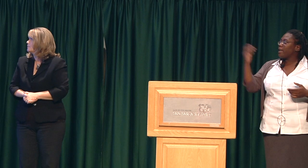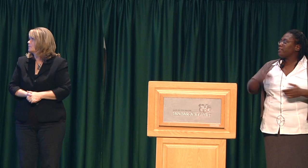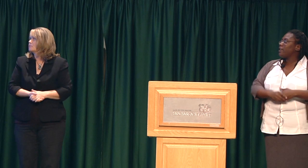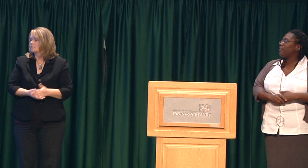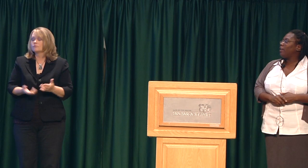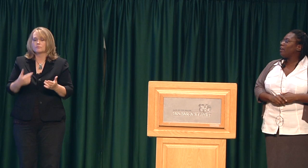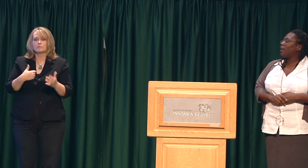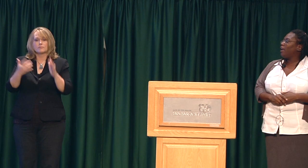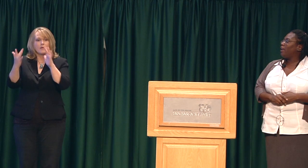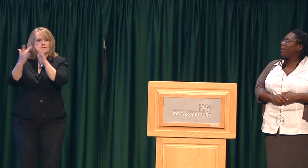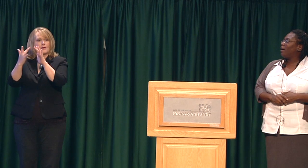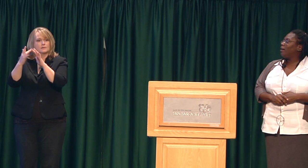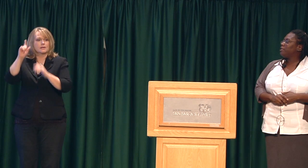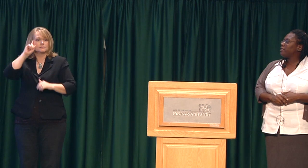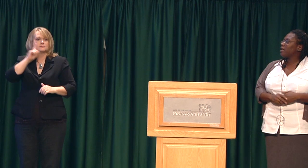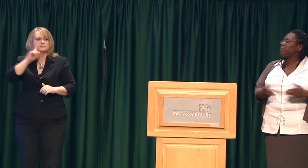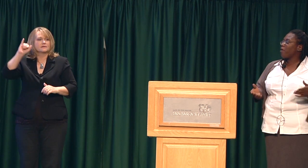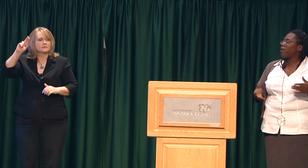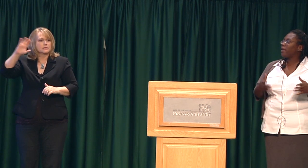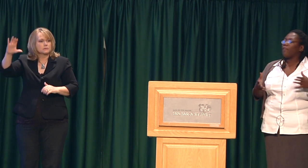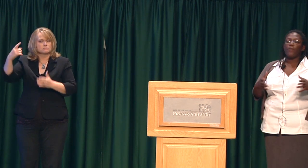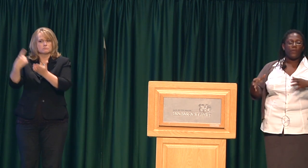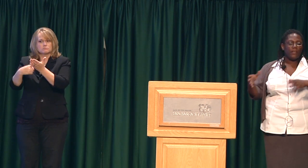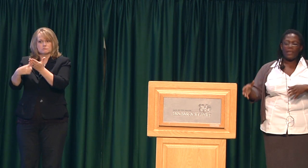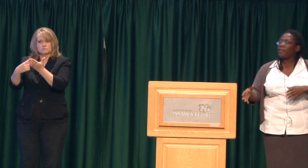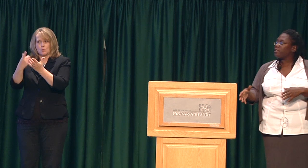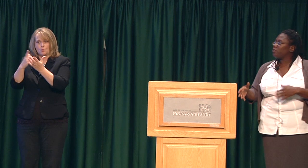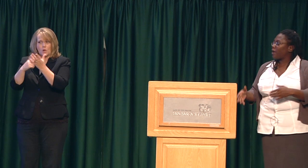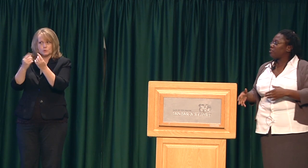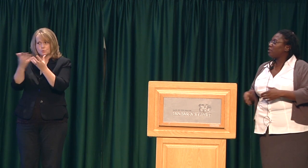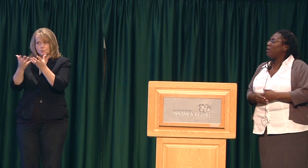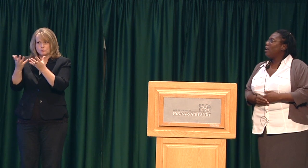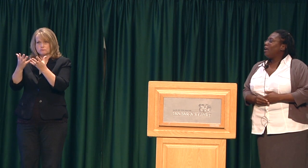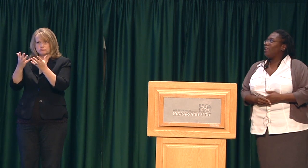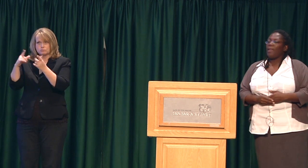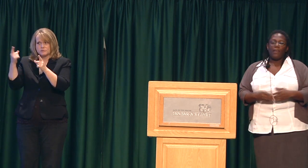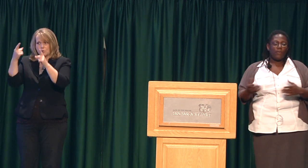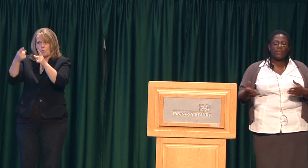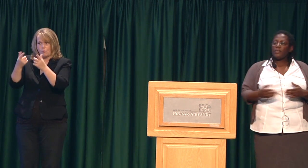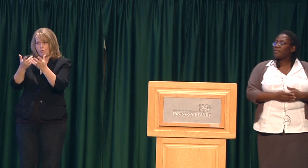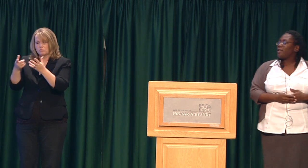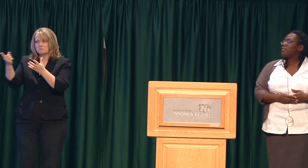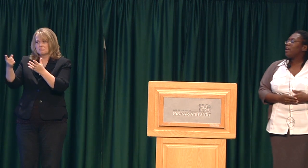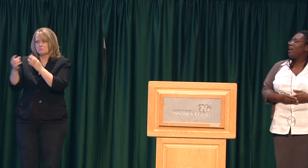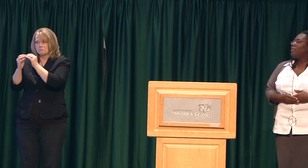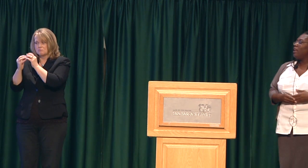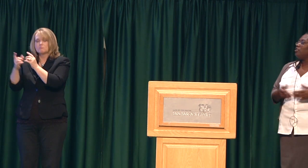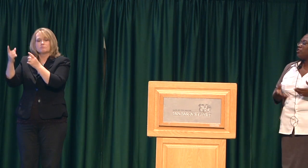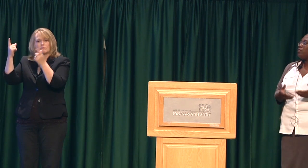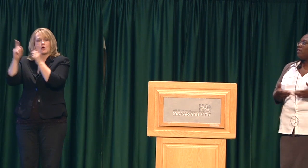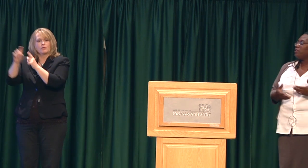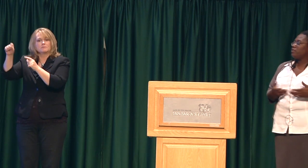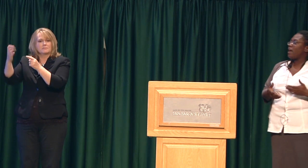I contacted Deaf Inc. and to discuss part 1 and gain further insight into the direction, and they agreed to assist. And